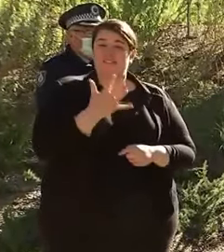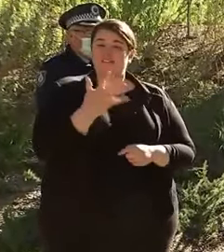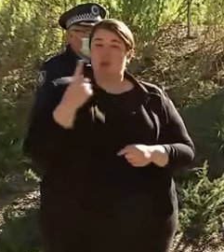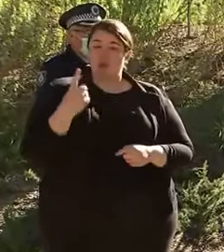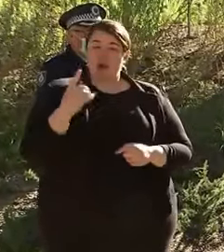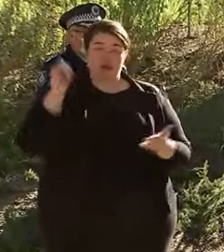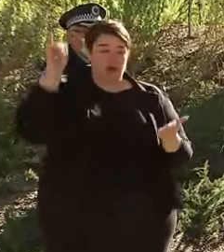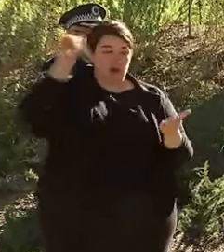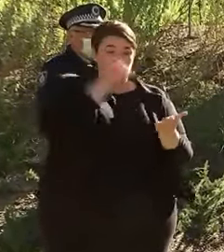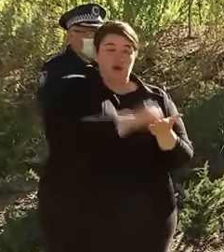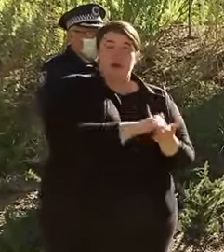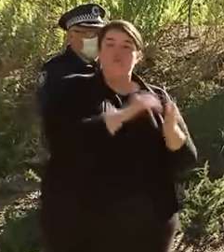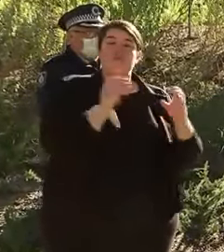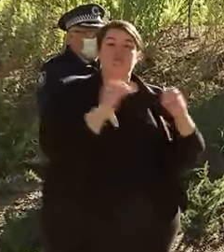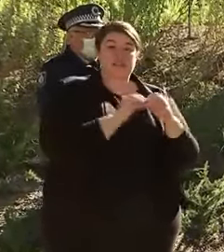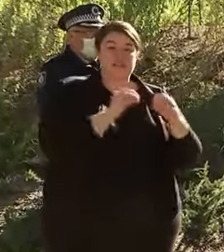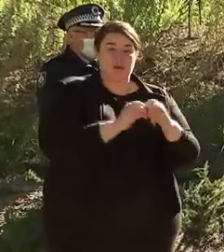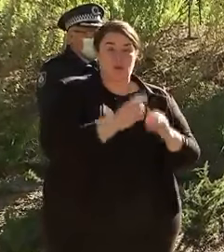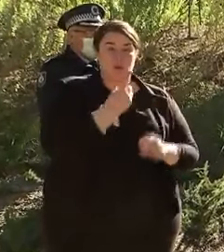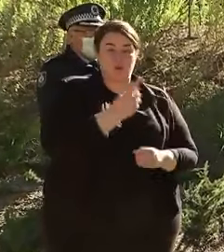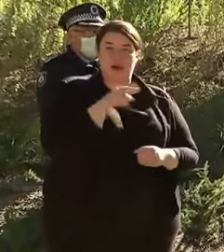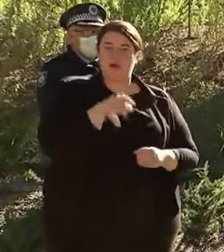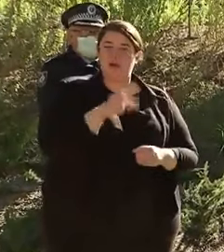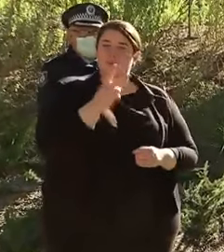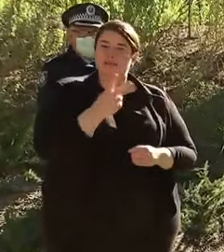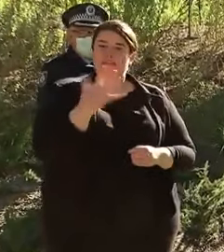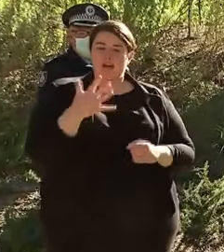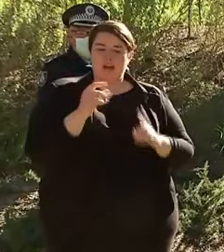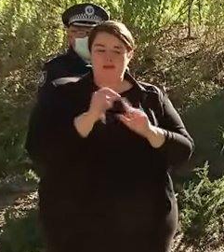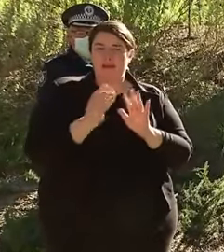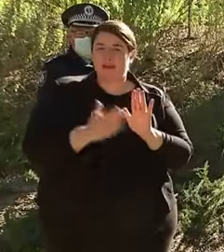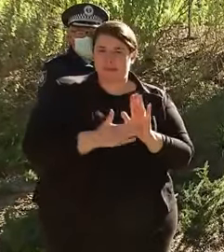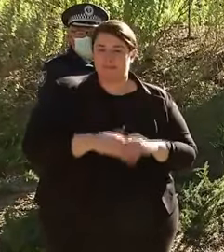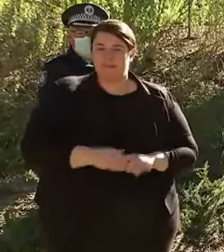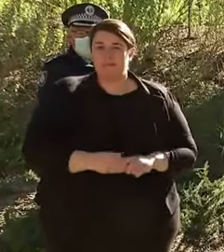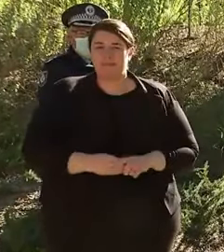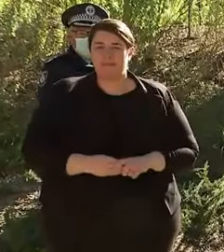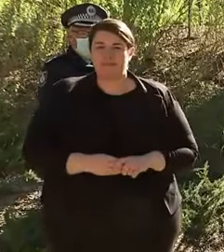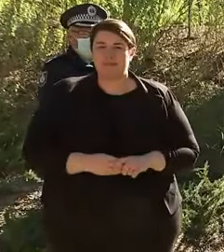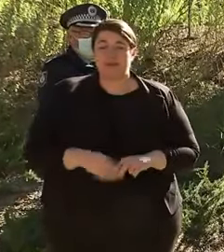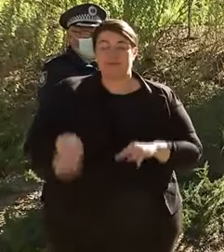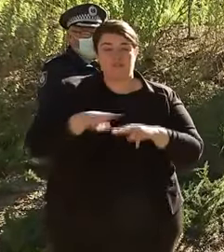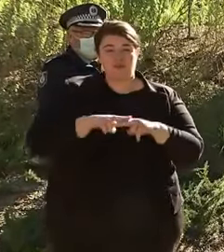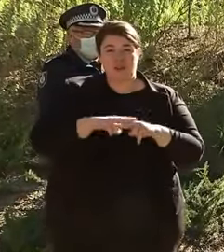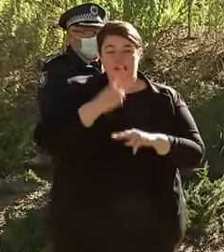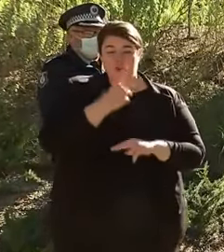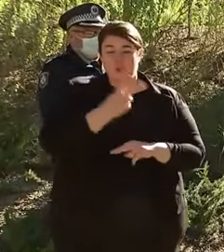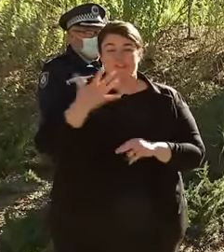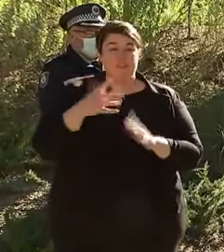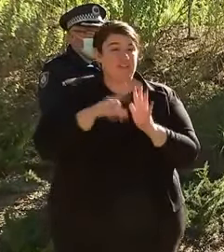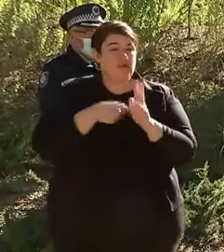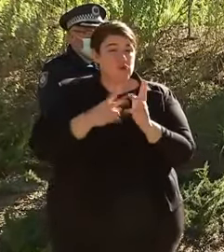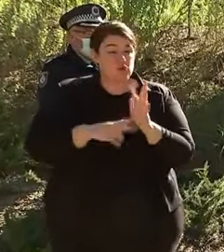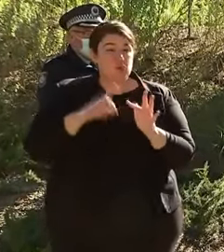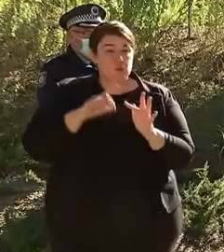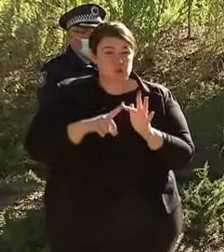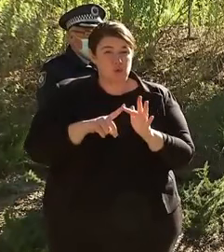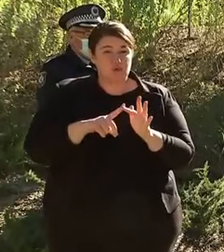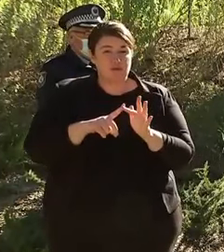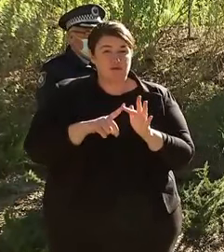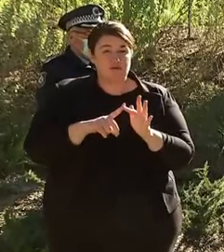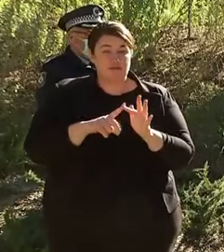it arrived in Brisbane at 1:25 p.m. On Friday the 25th of June, a